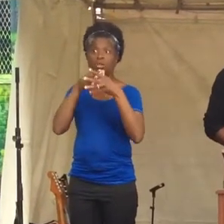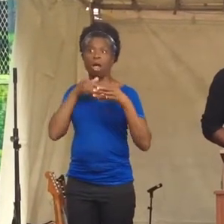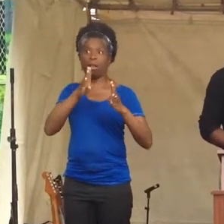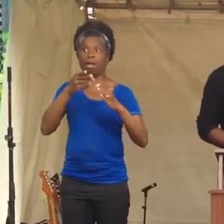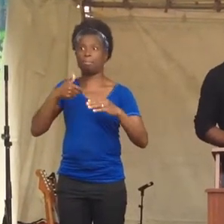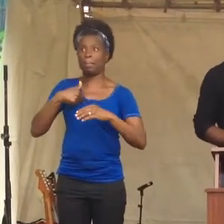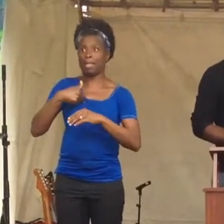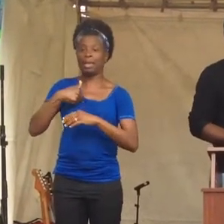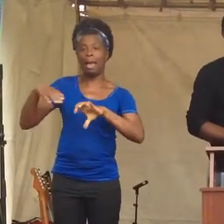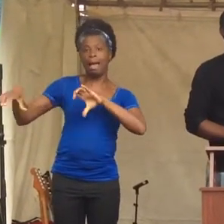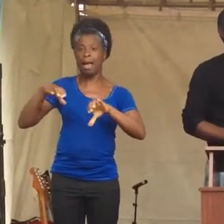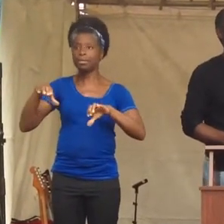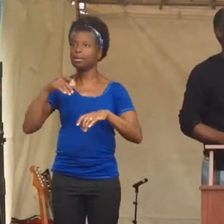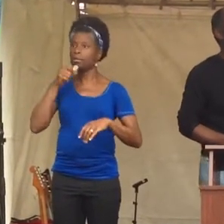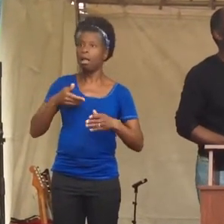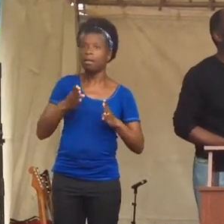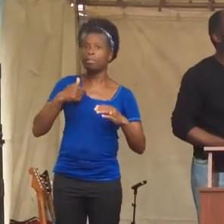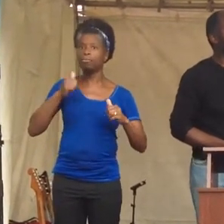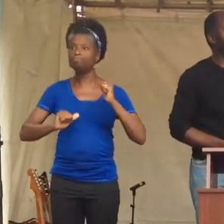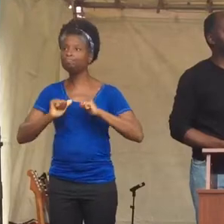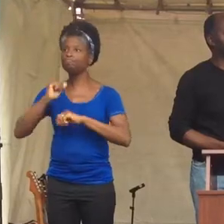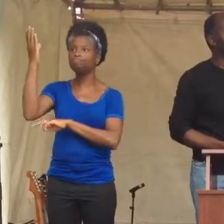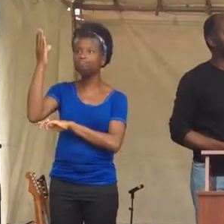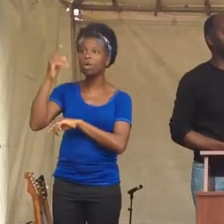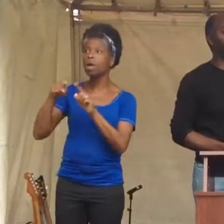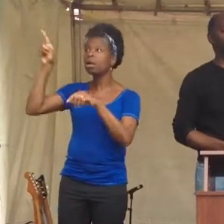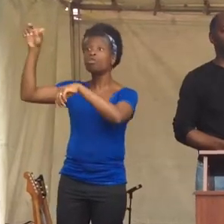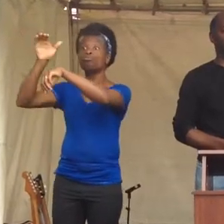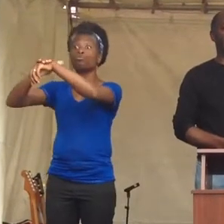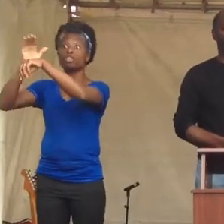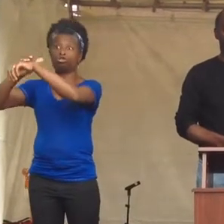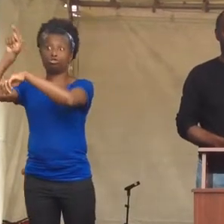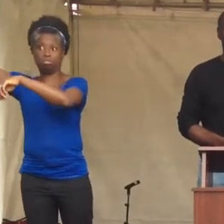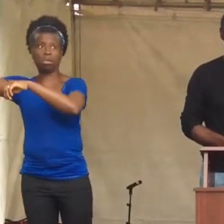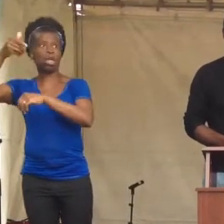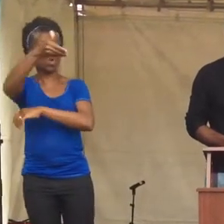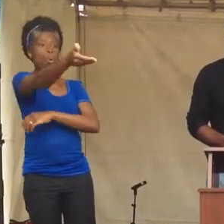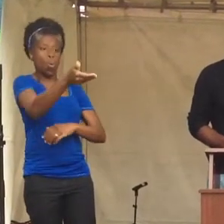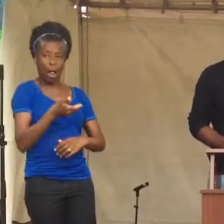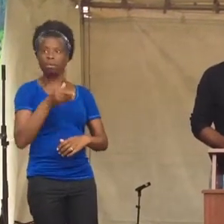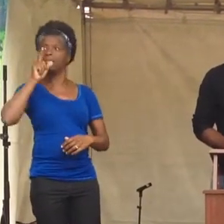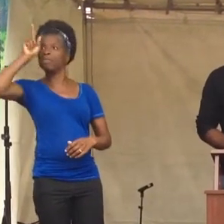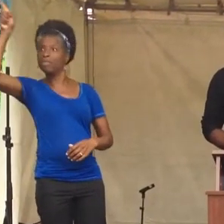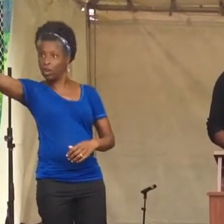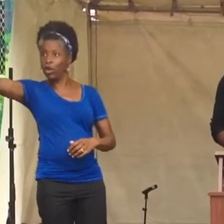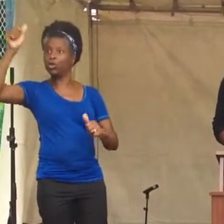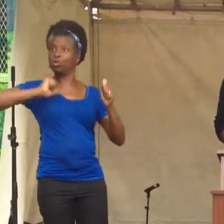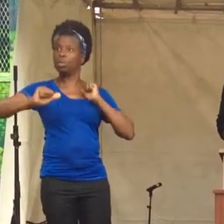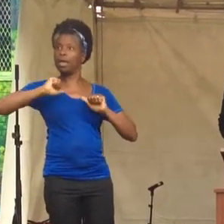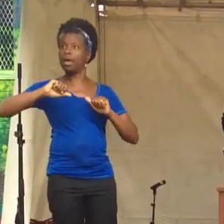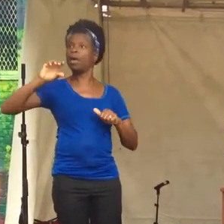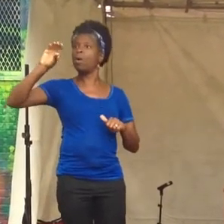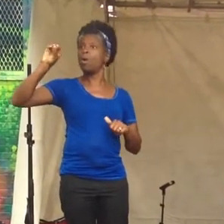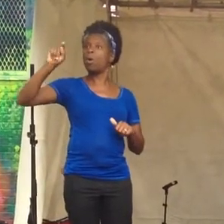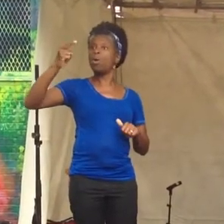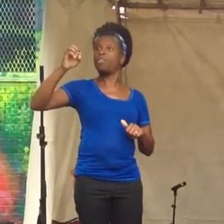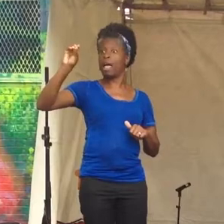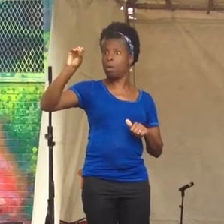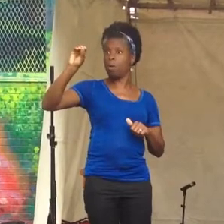sent a request saying that they would welcome me in England to play Othello. And at the same time, I have received